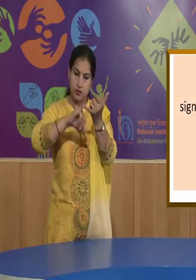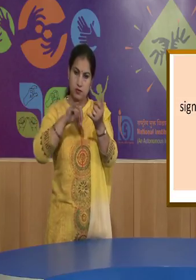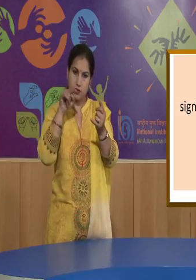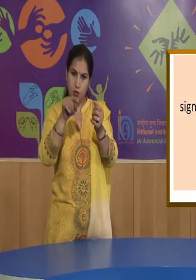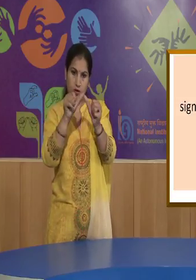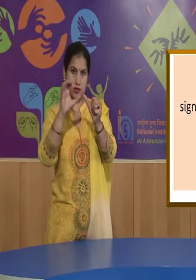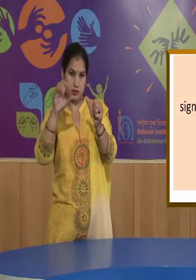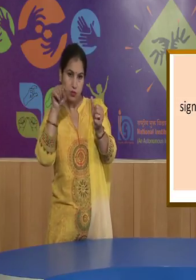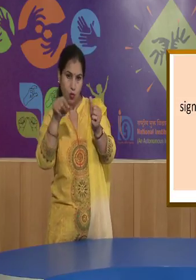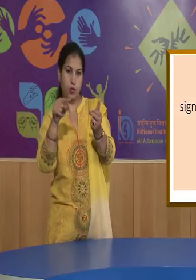signlanguage@nios.ac.in.